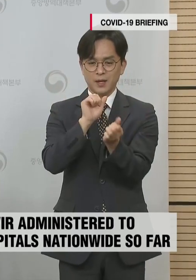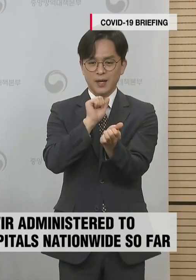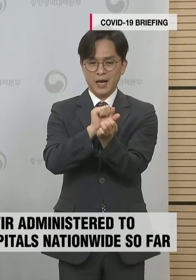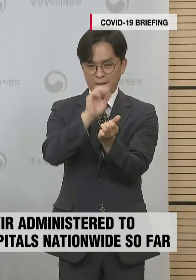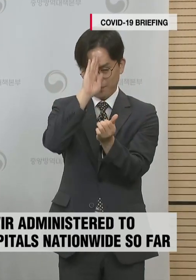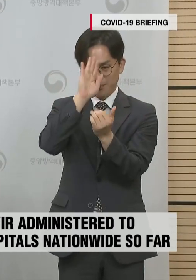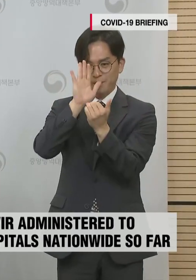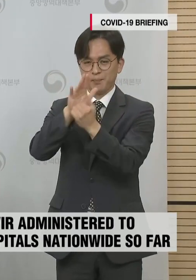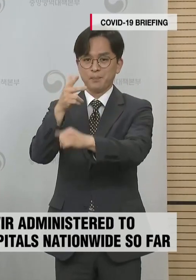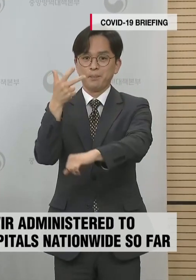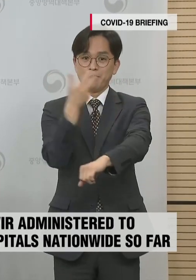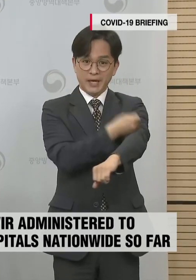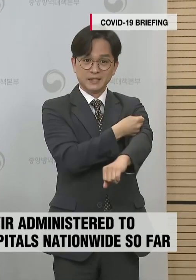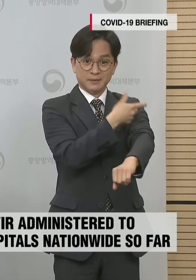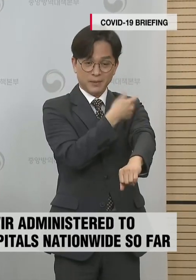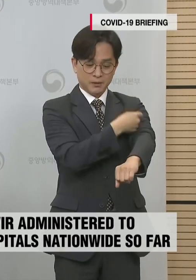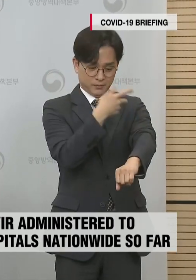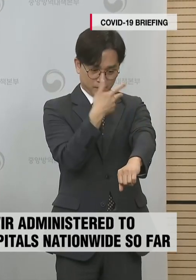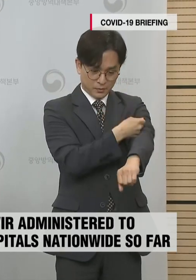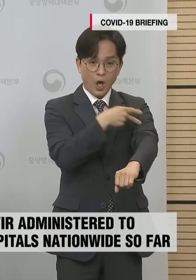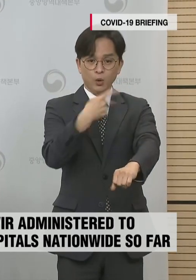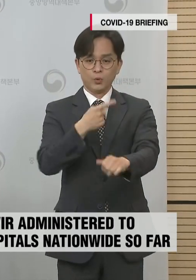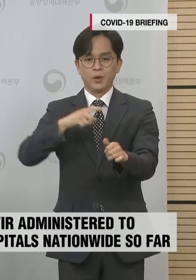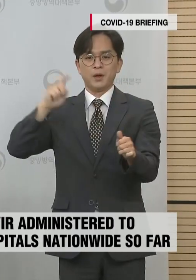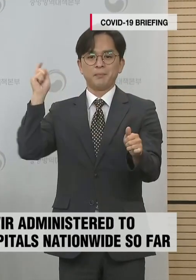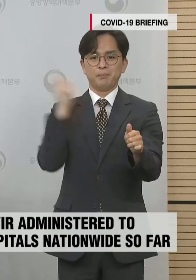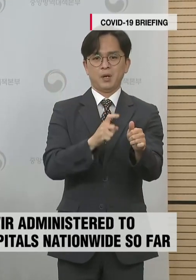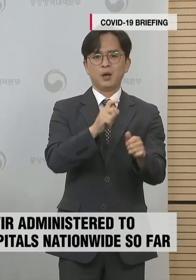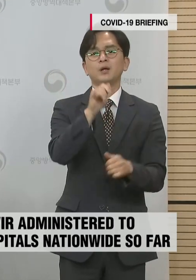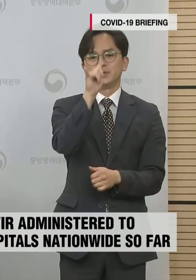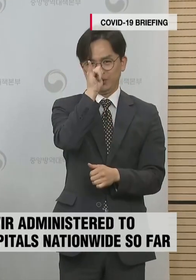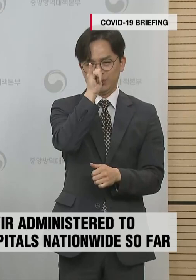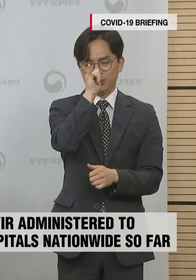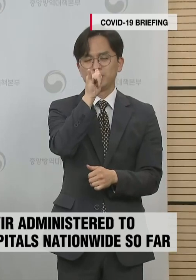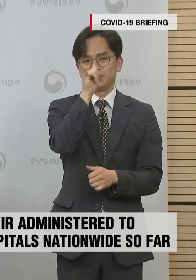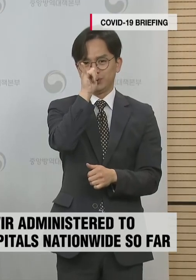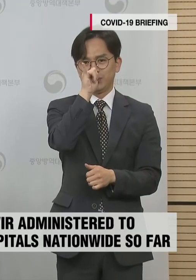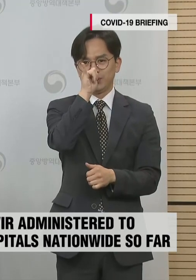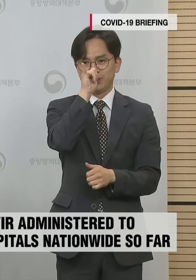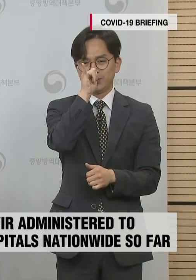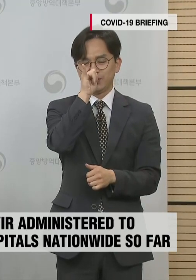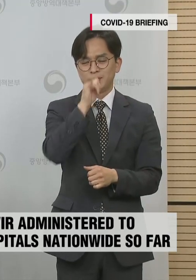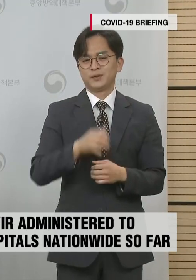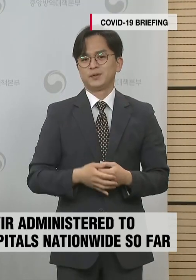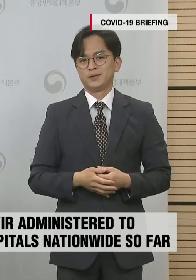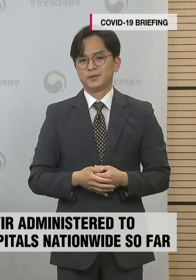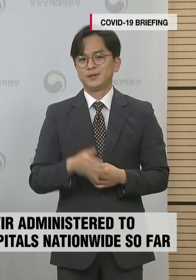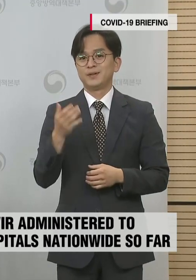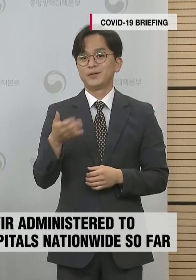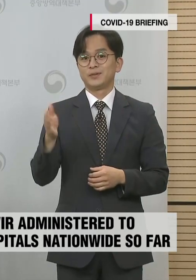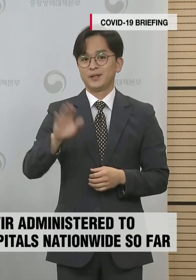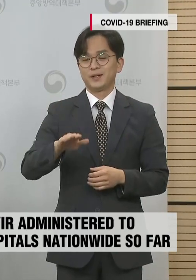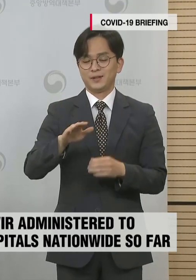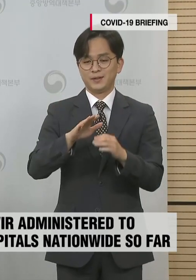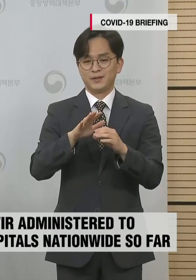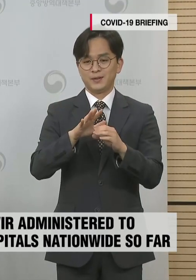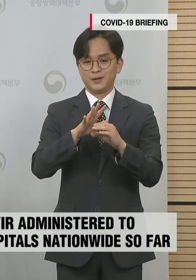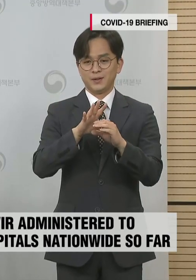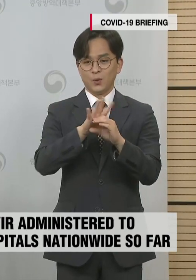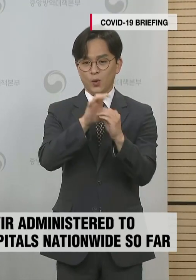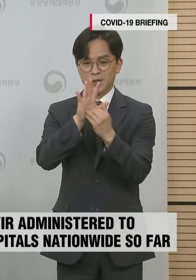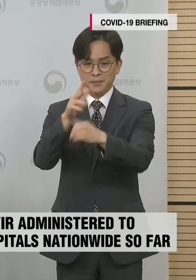vaccination. So this means that even after you are inoculated fully, there are chances of you getting the